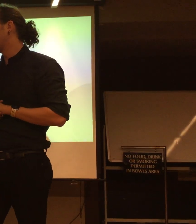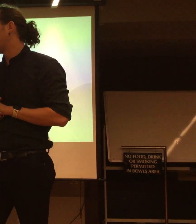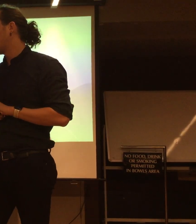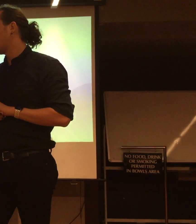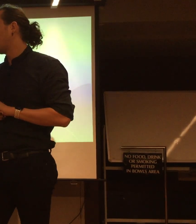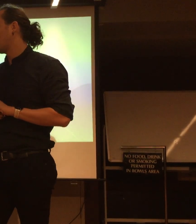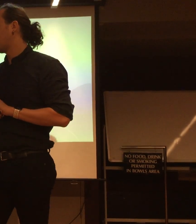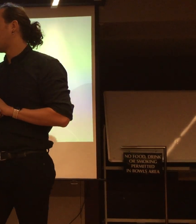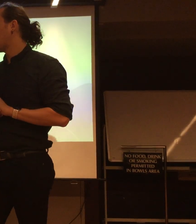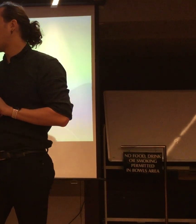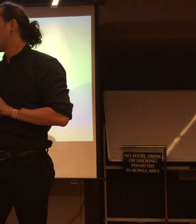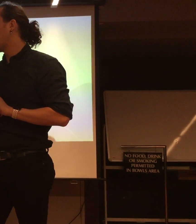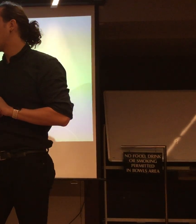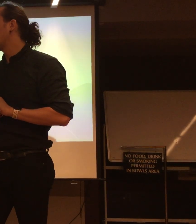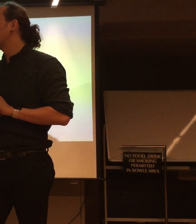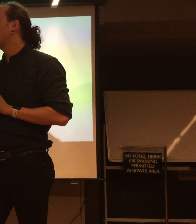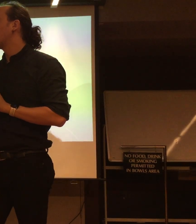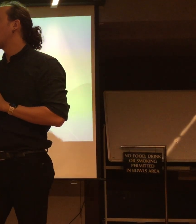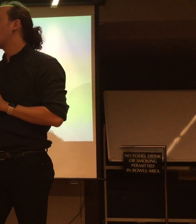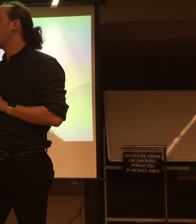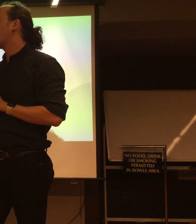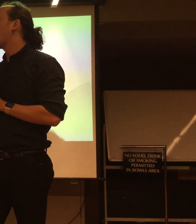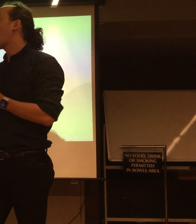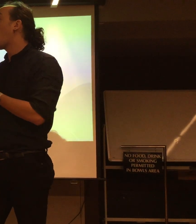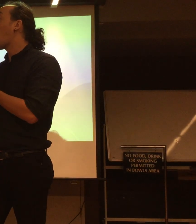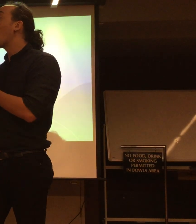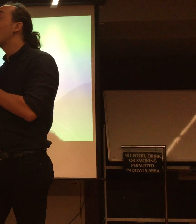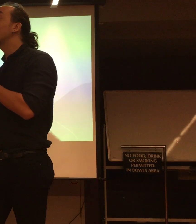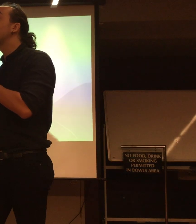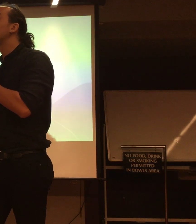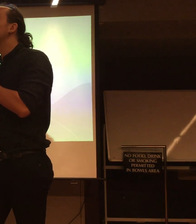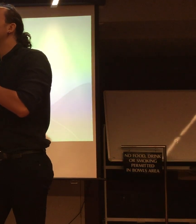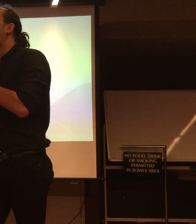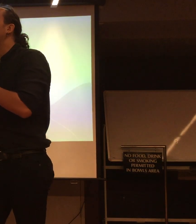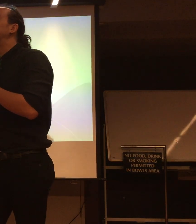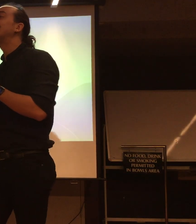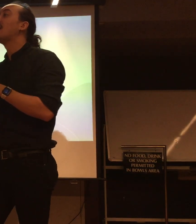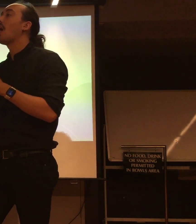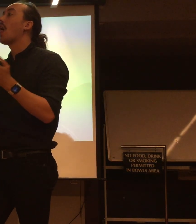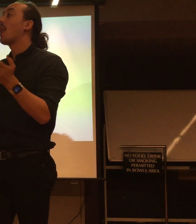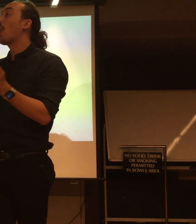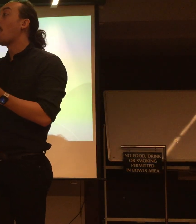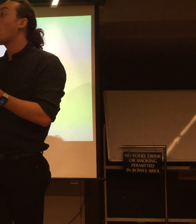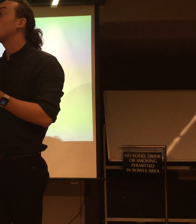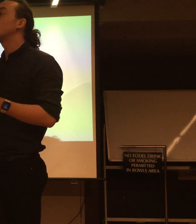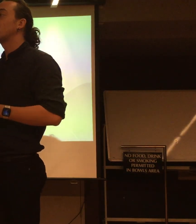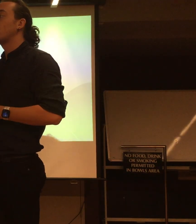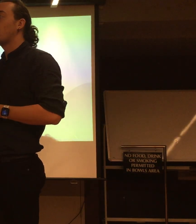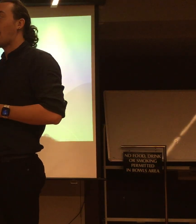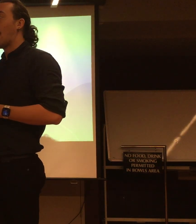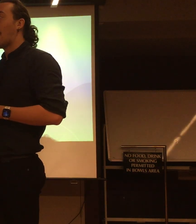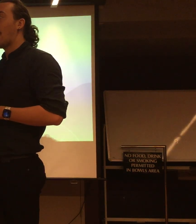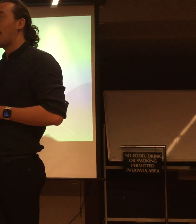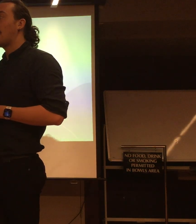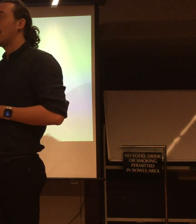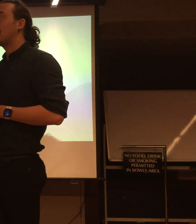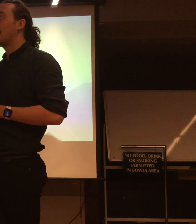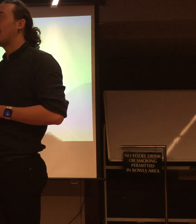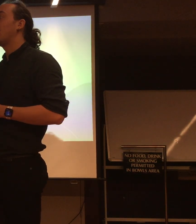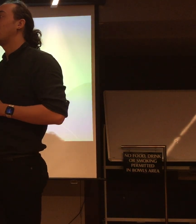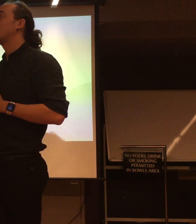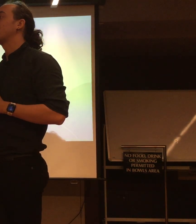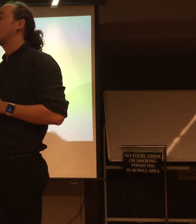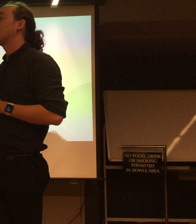version. Low sugar, low fat. Okay.